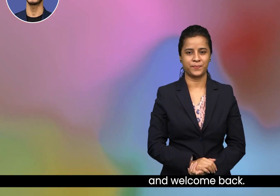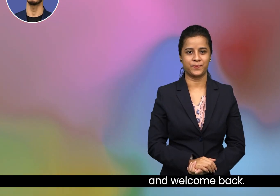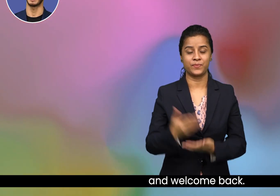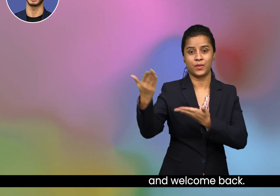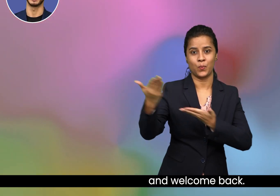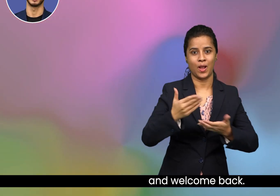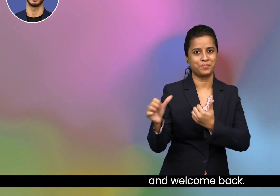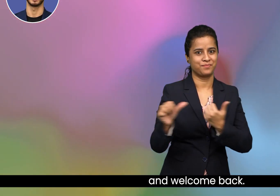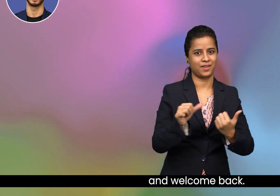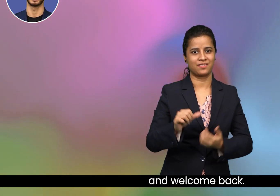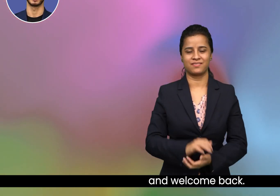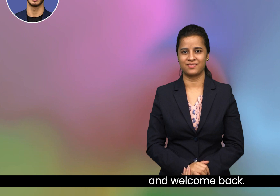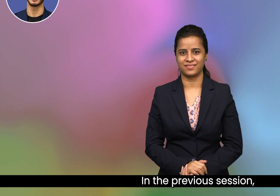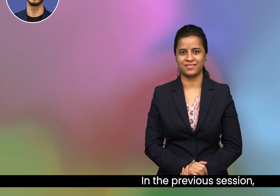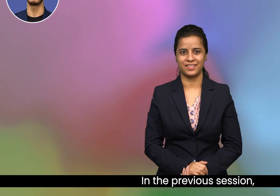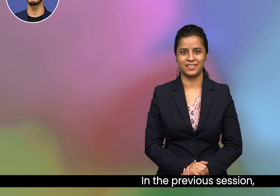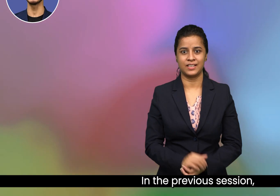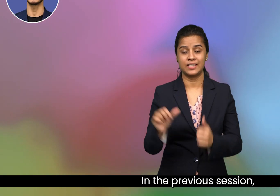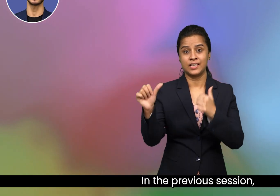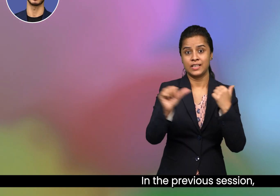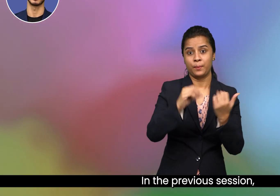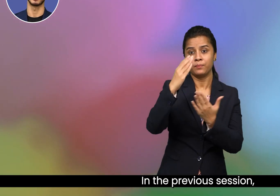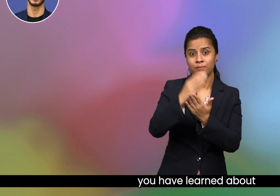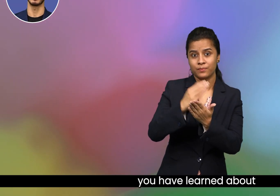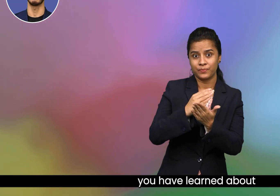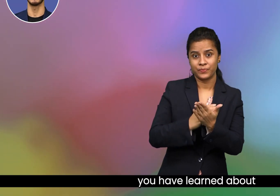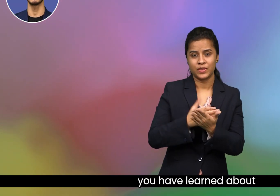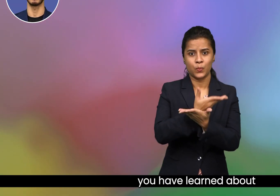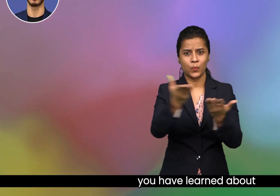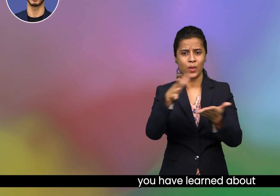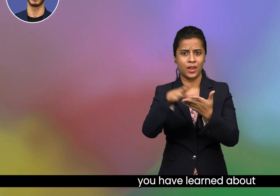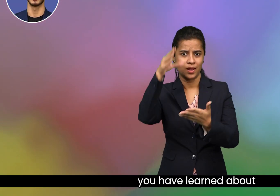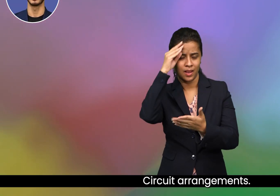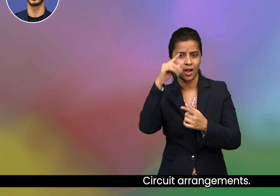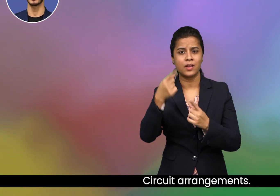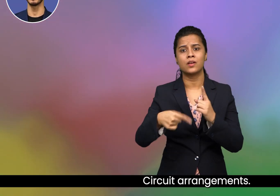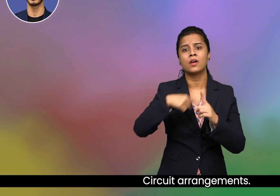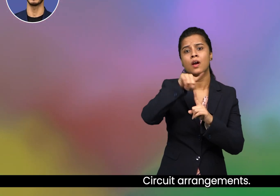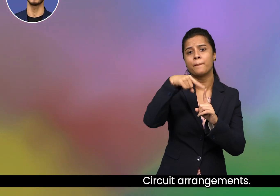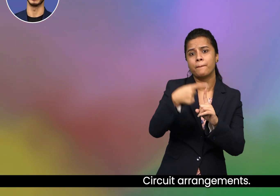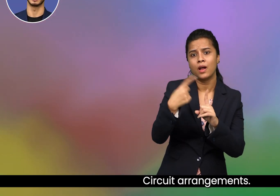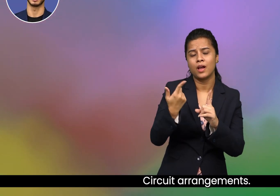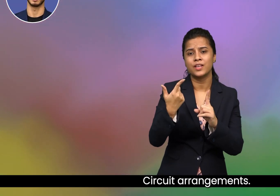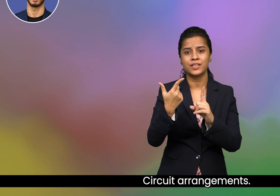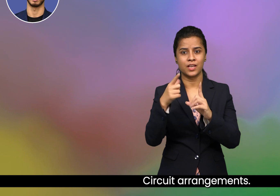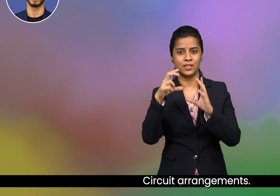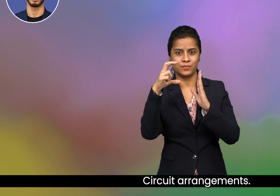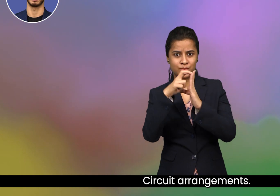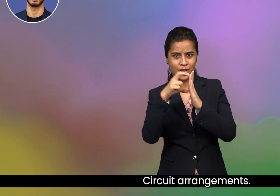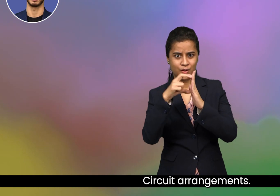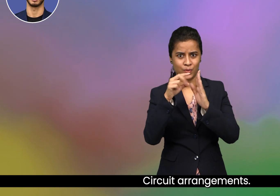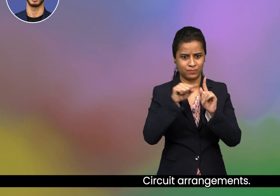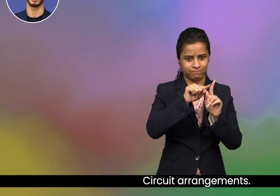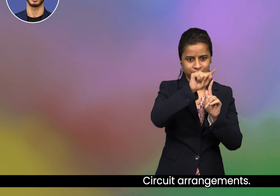and welcome back. In the previous session, you have learnt about circuit arrangements.